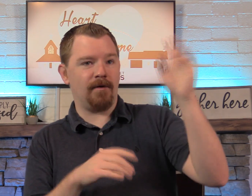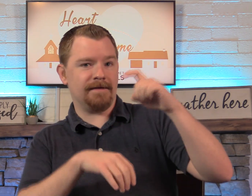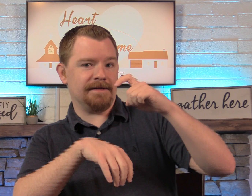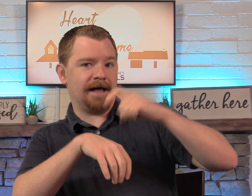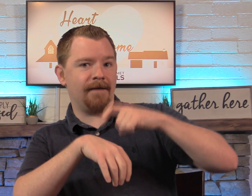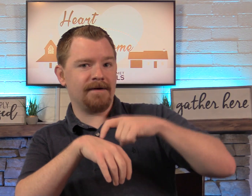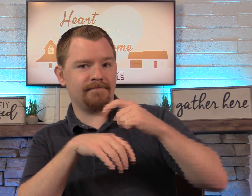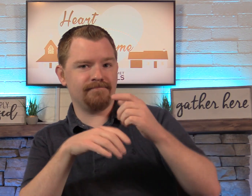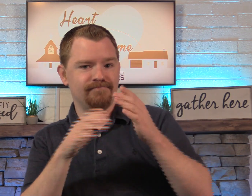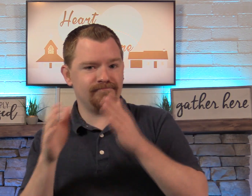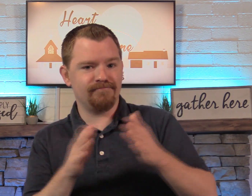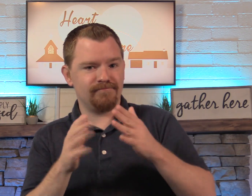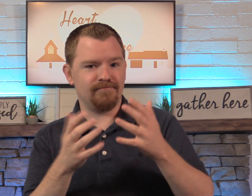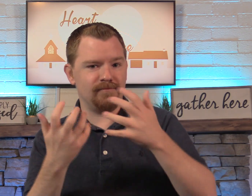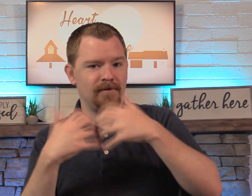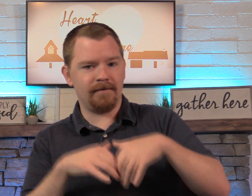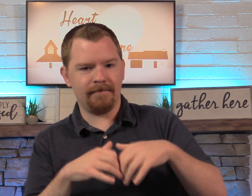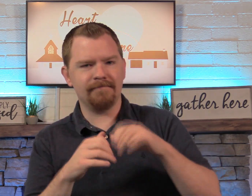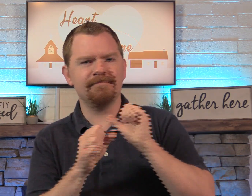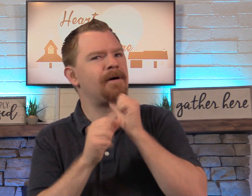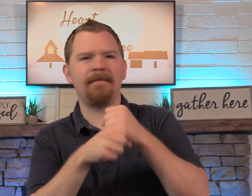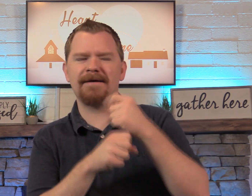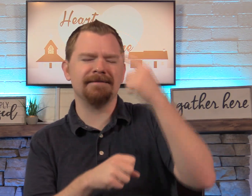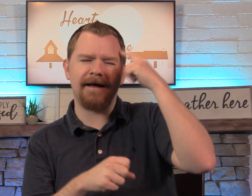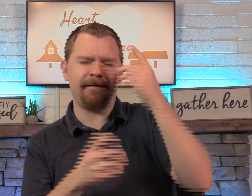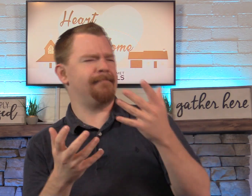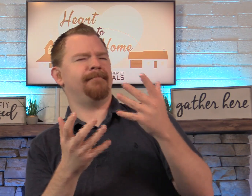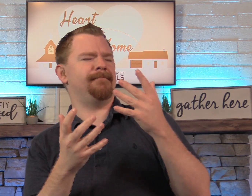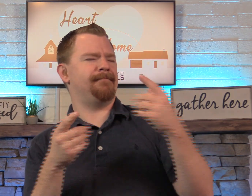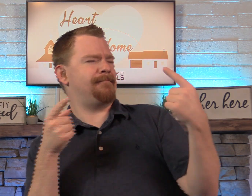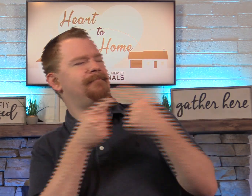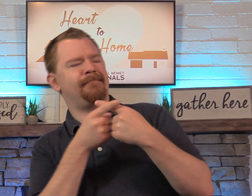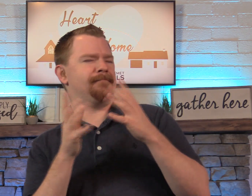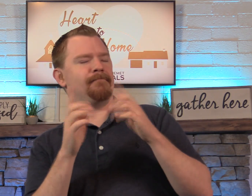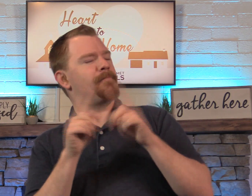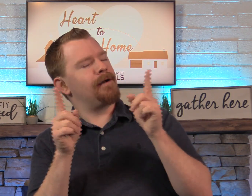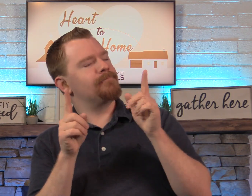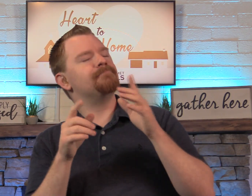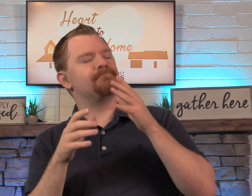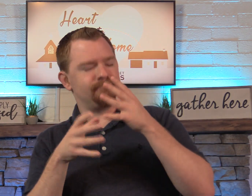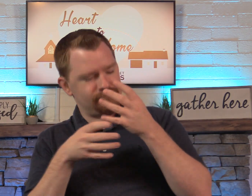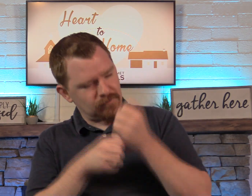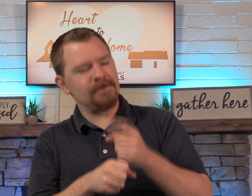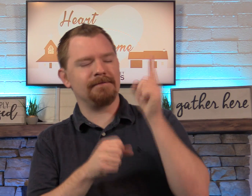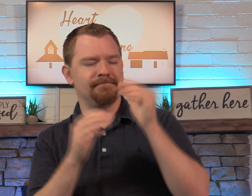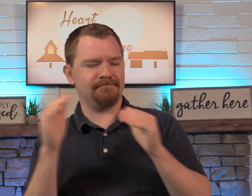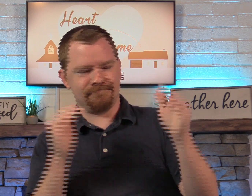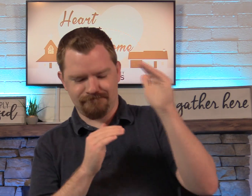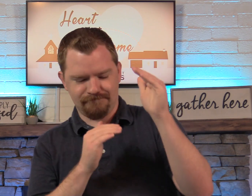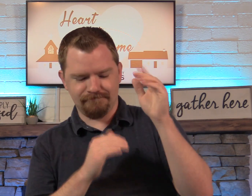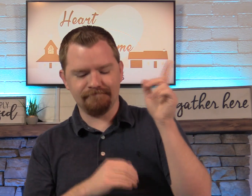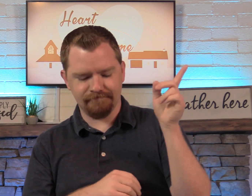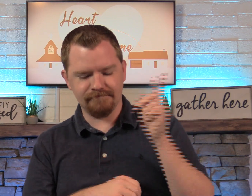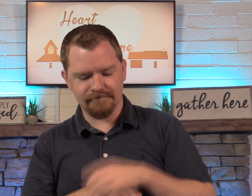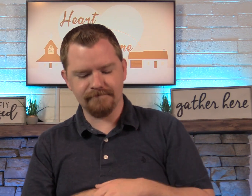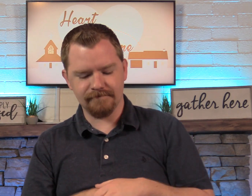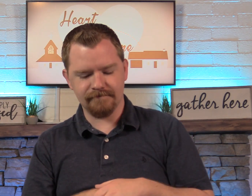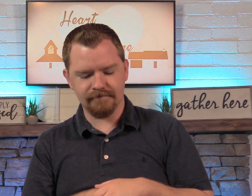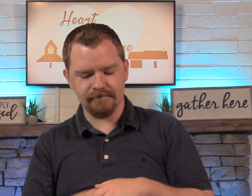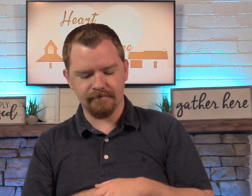even his timing, if we don't understand and it doesn't seem to make sense. But we need to trust God. They're better